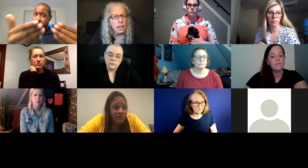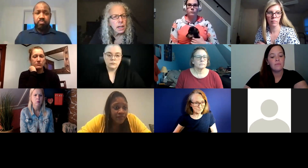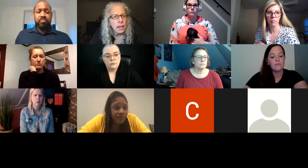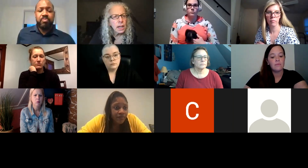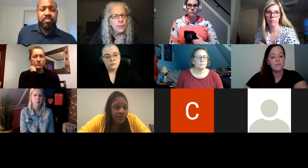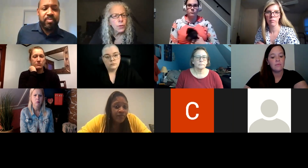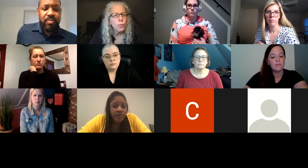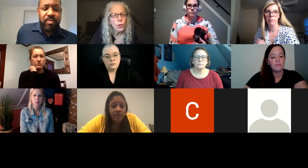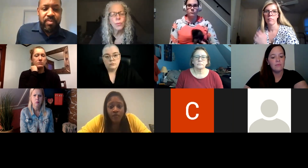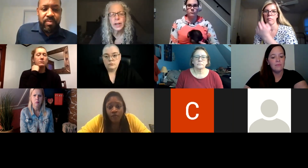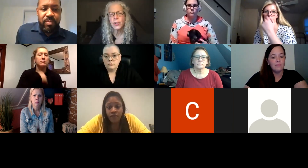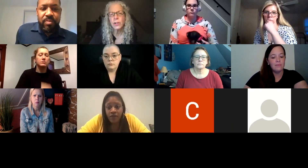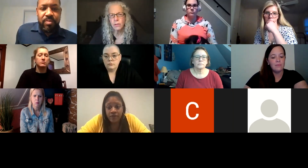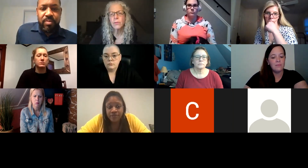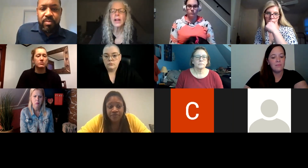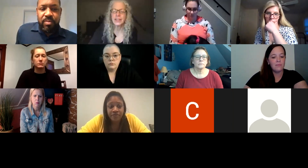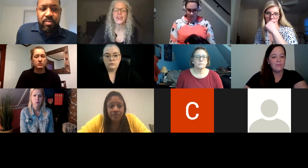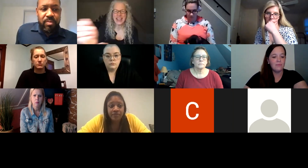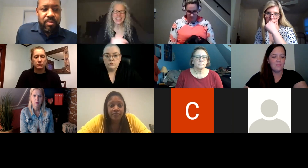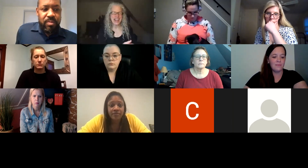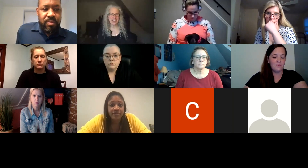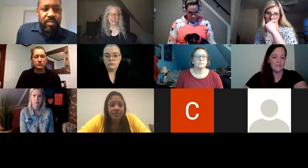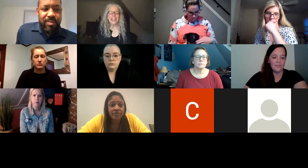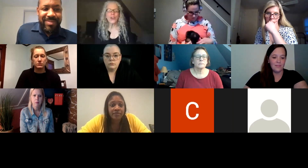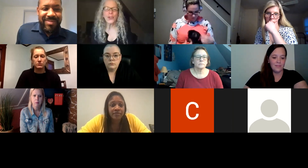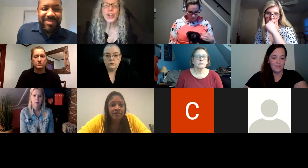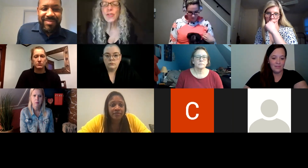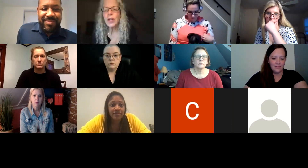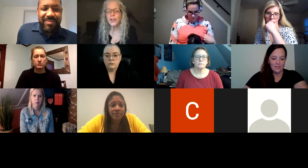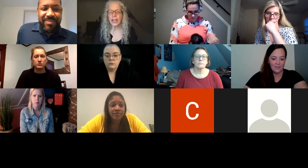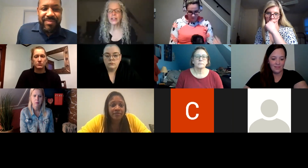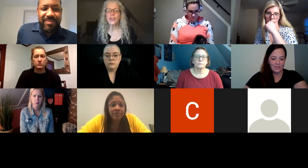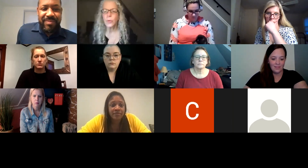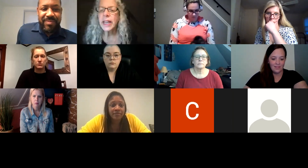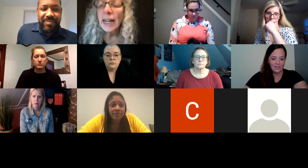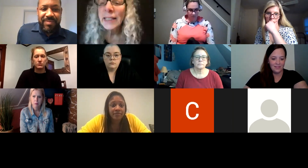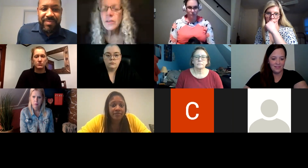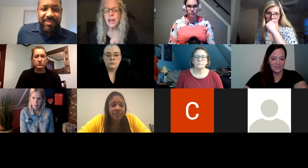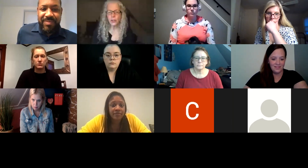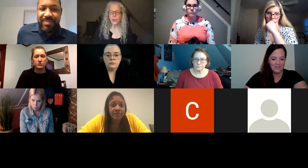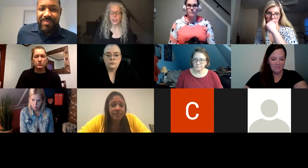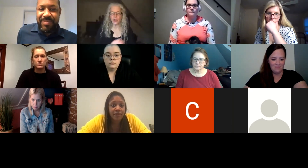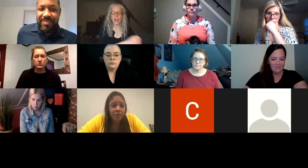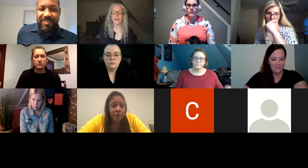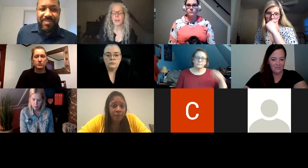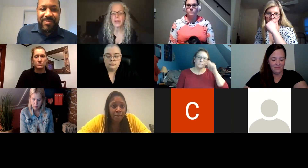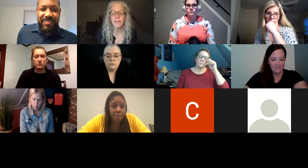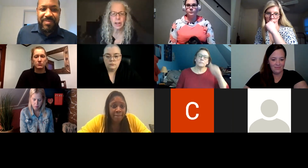Raise your hand so we know. who- sorry, thanks, Carol. So you just raise your hand so that we can identify you and so that people can follow who